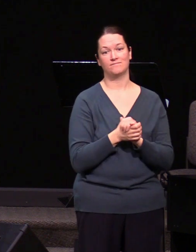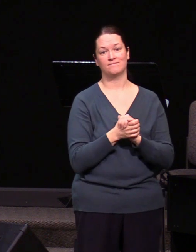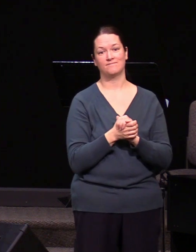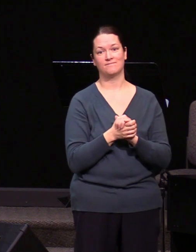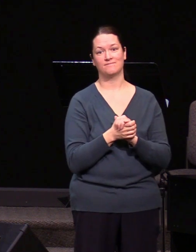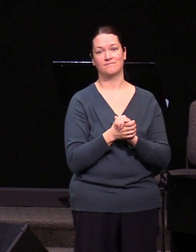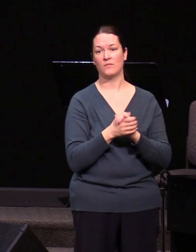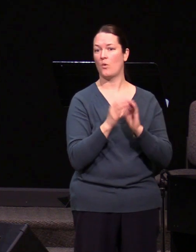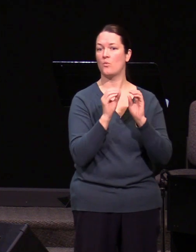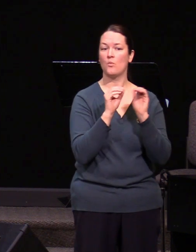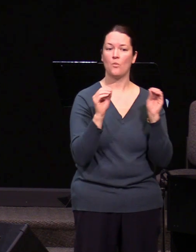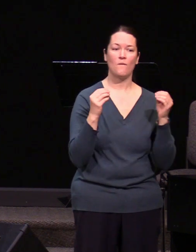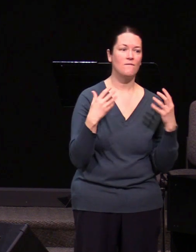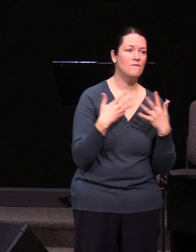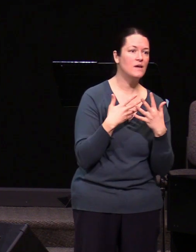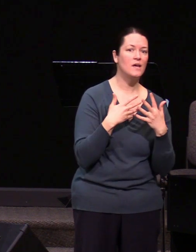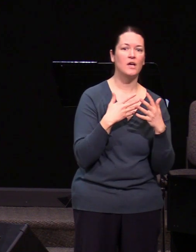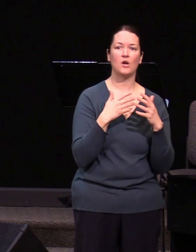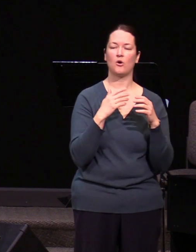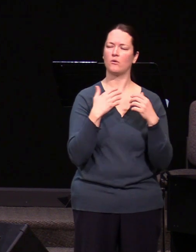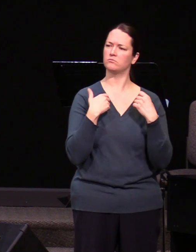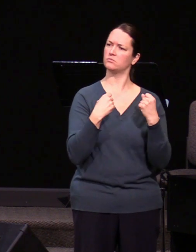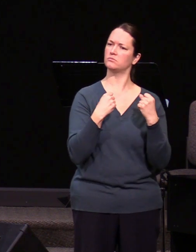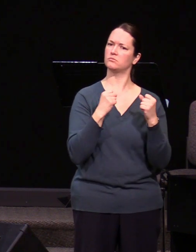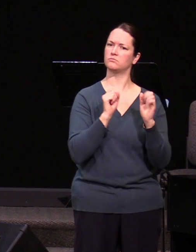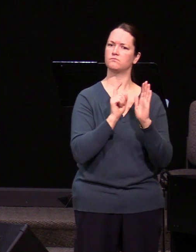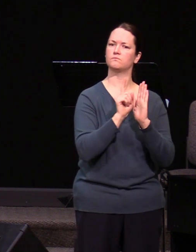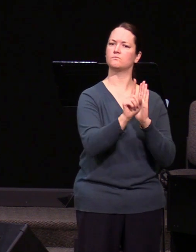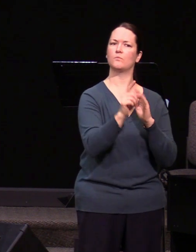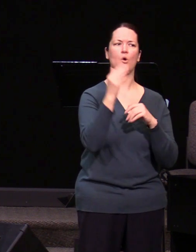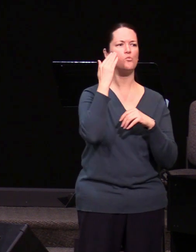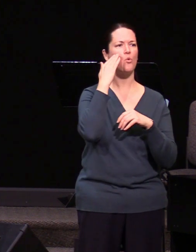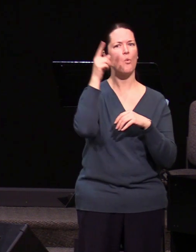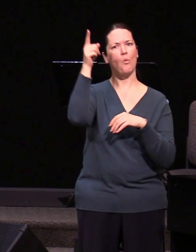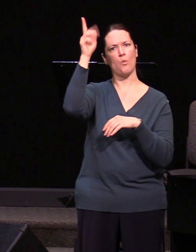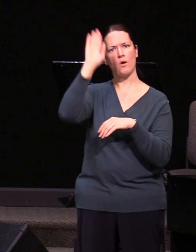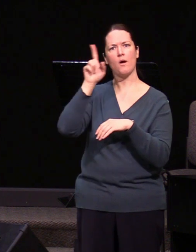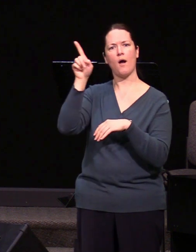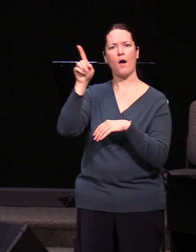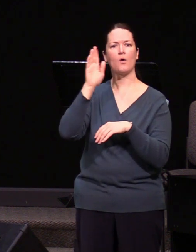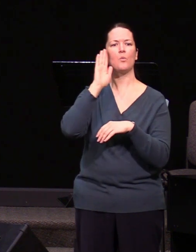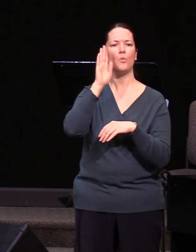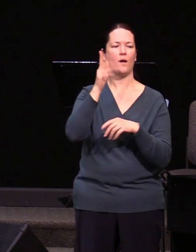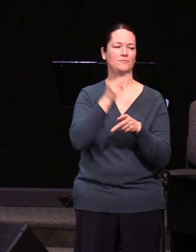You go through it without fear, you go through it boldly, and you go through it knowing that God's going to take care of you.